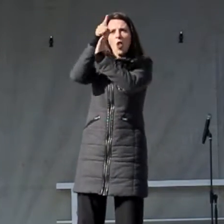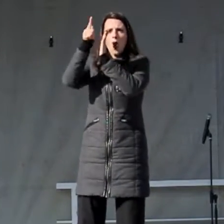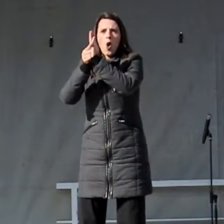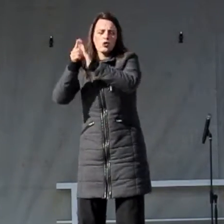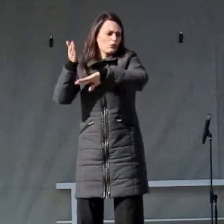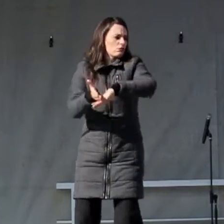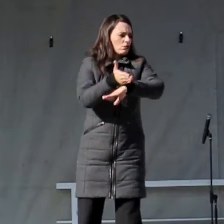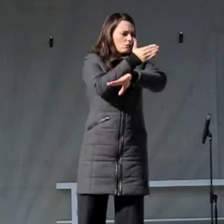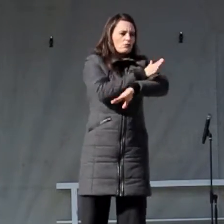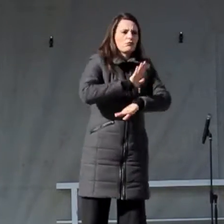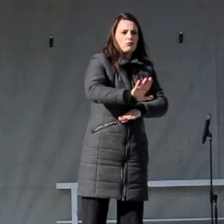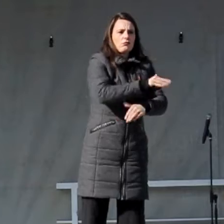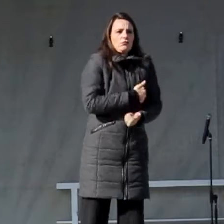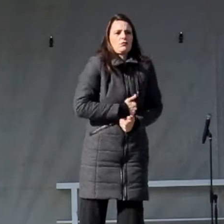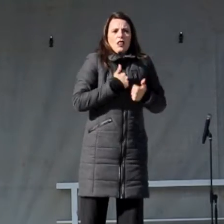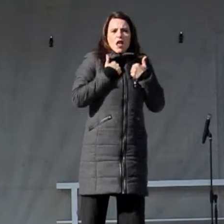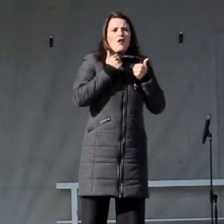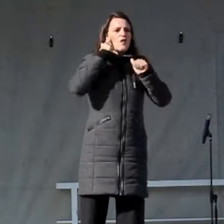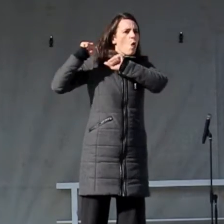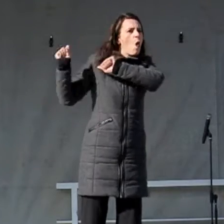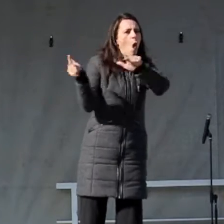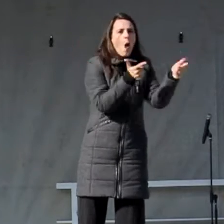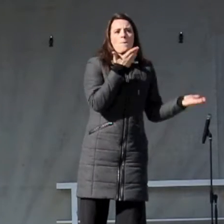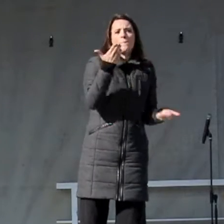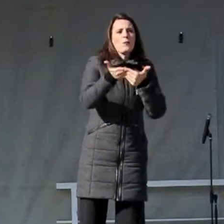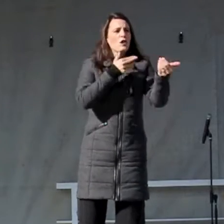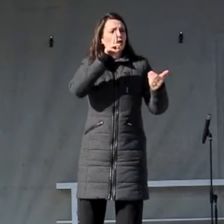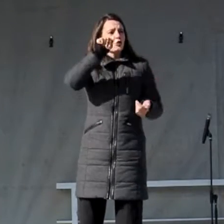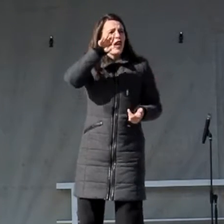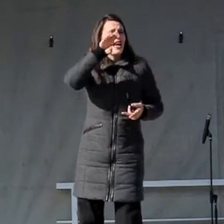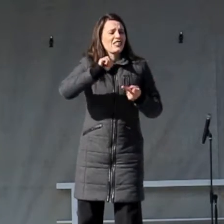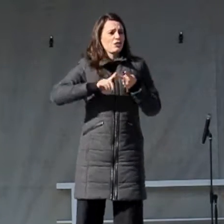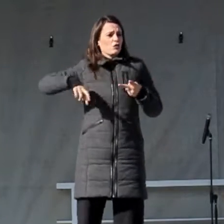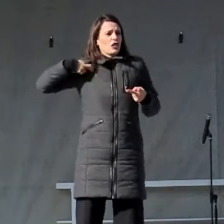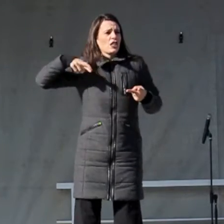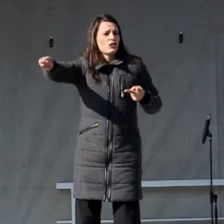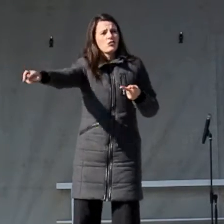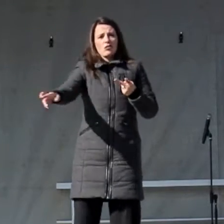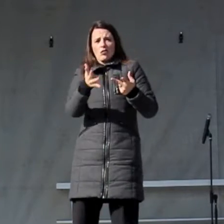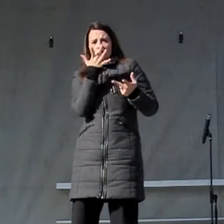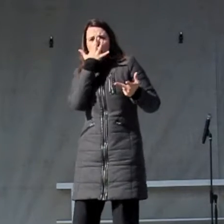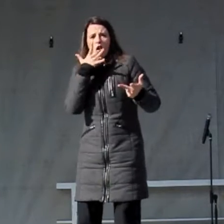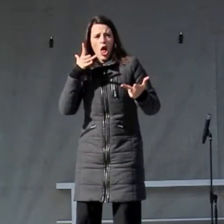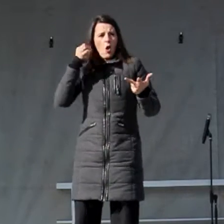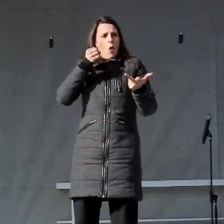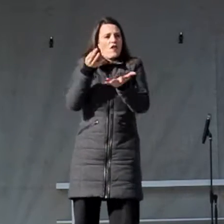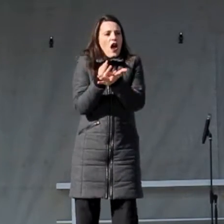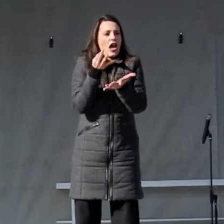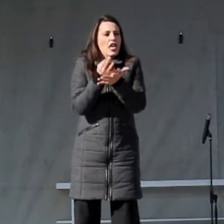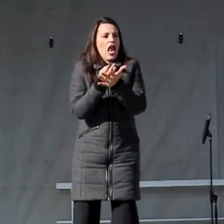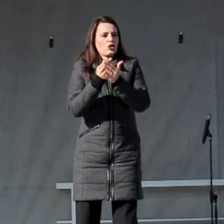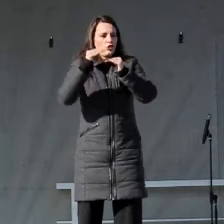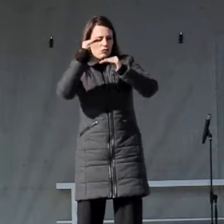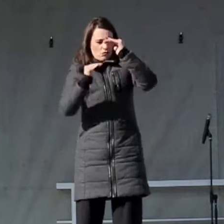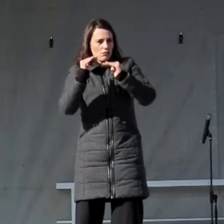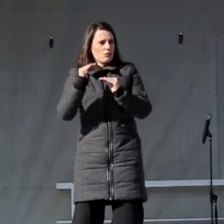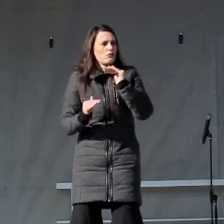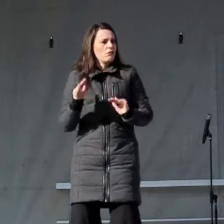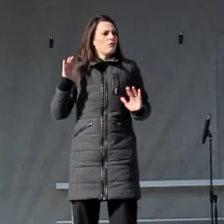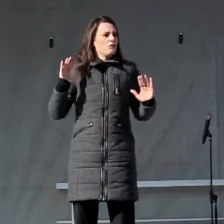quality of life for all, regardless race, religion, color, or financial